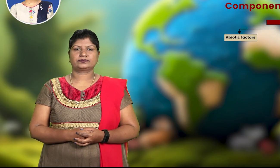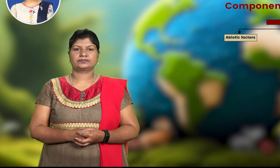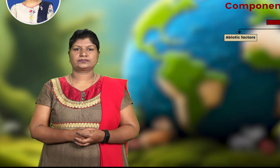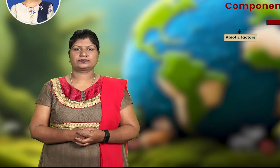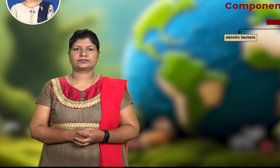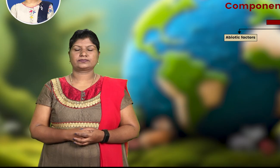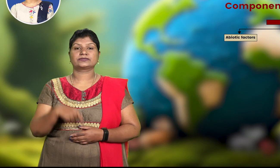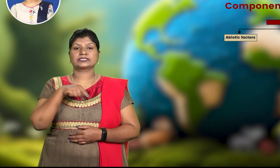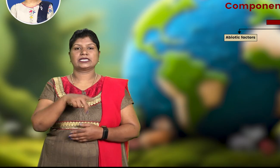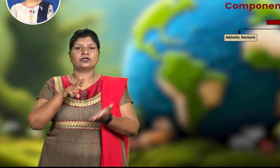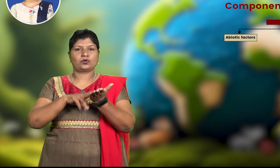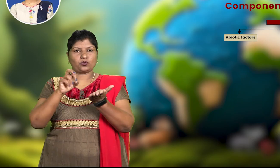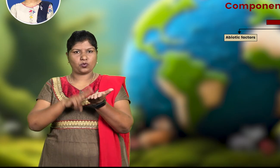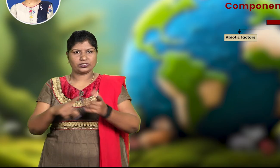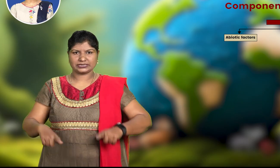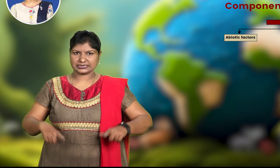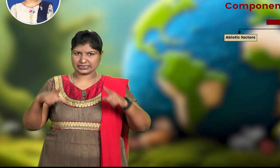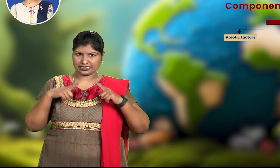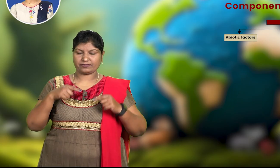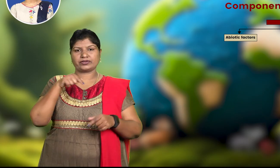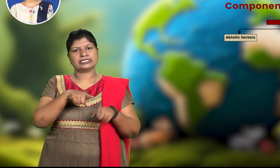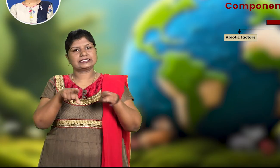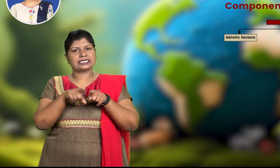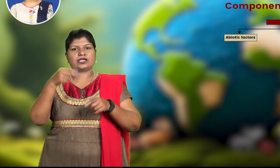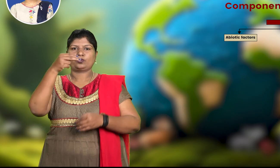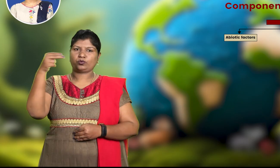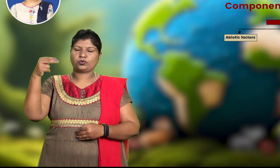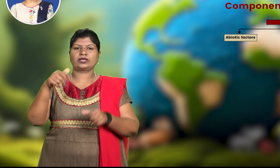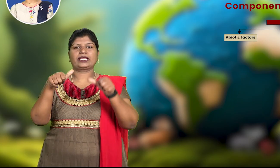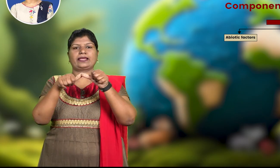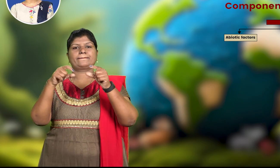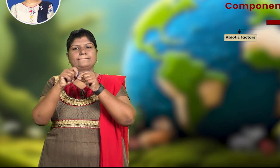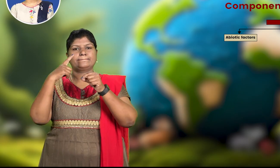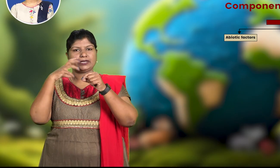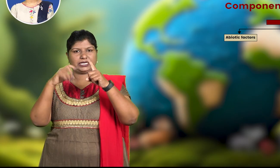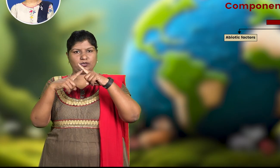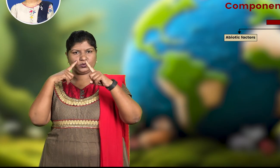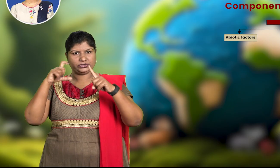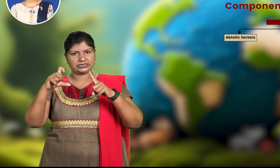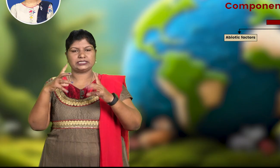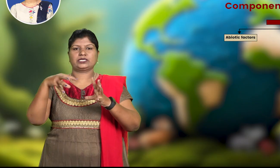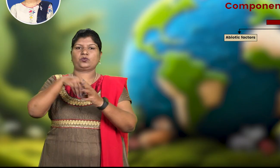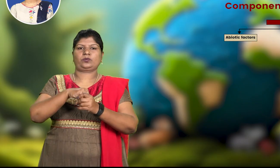The non-living components are also called abiotic components.